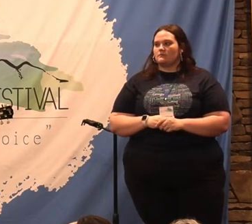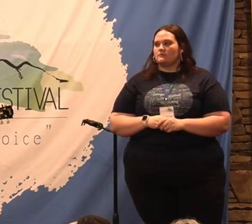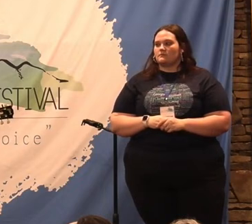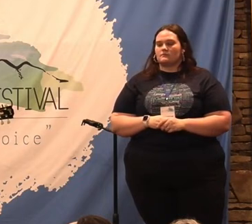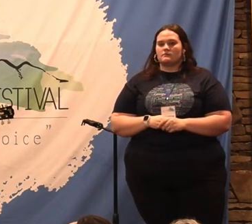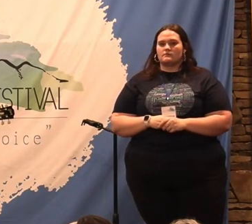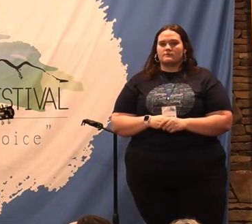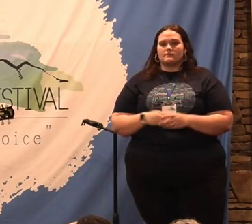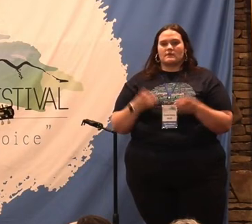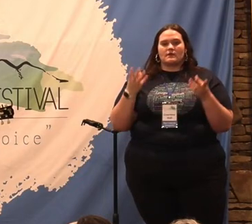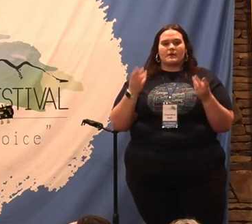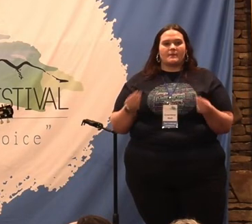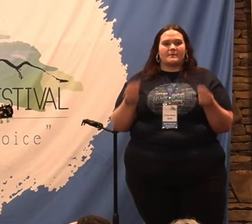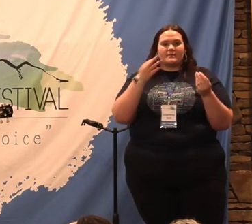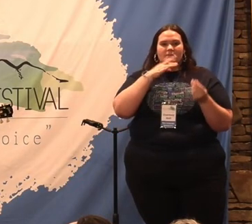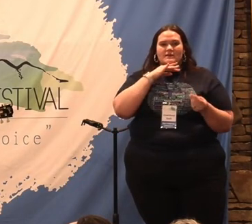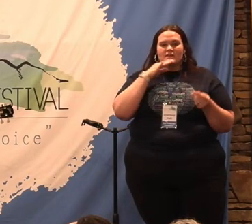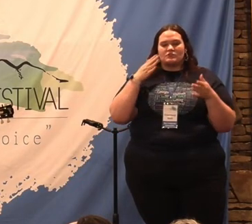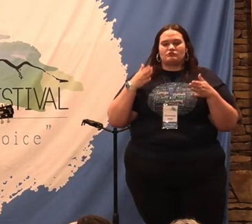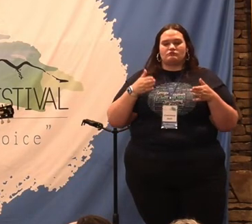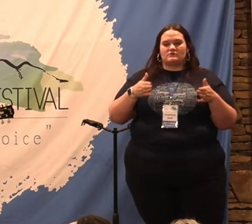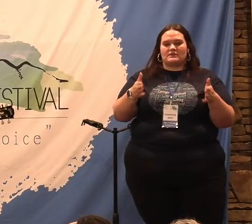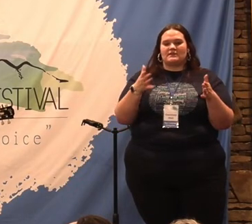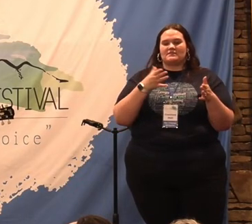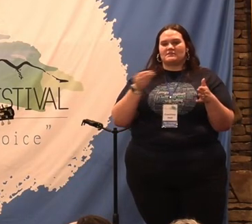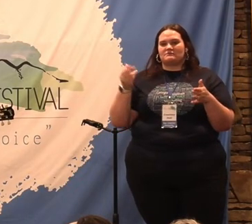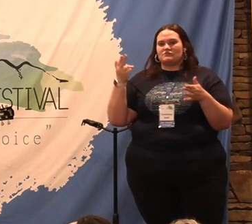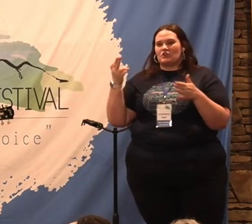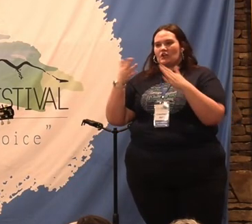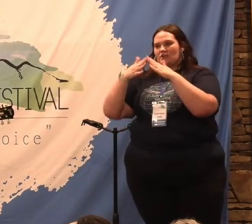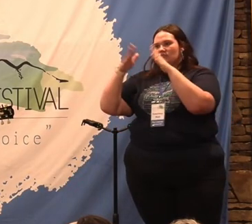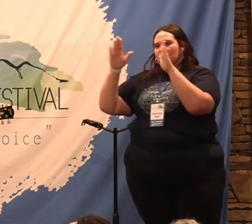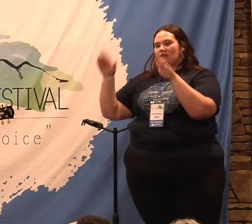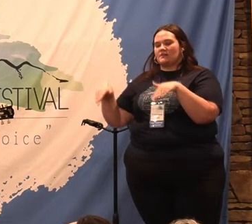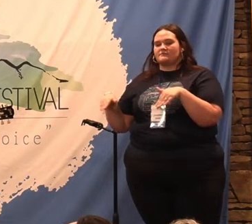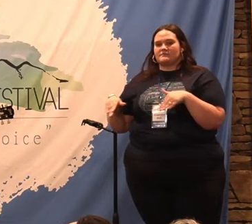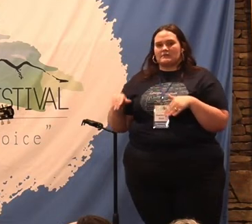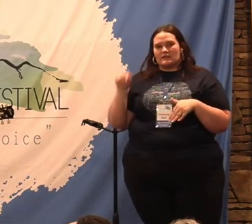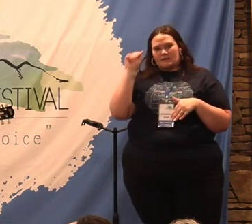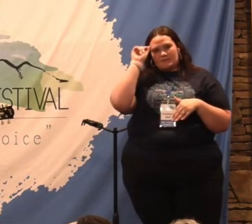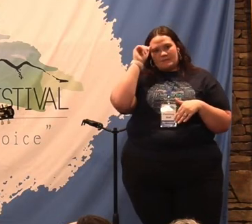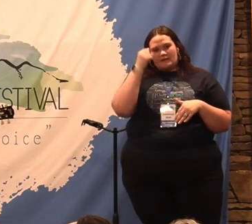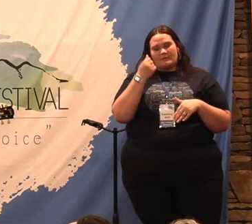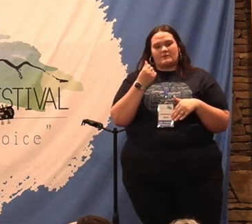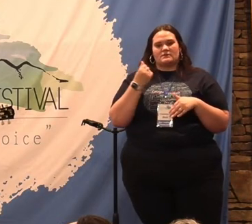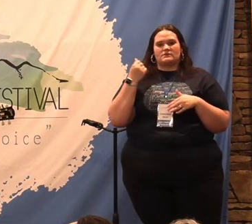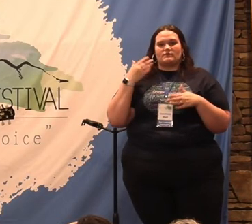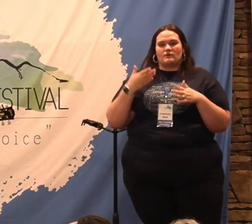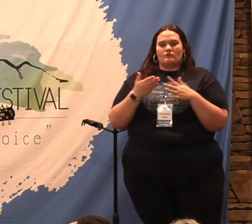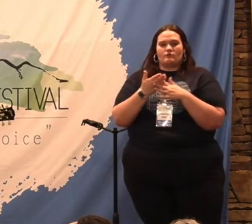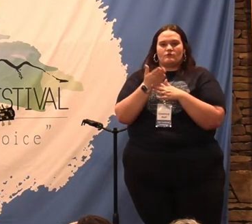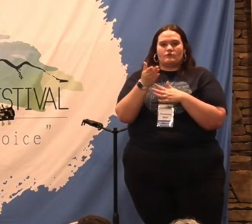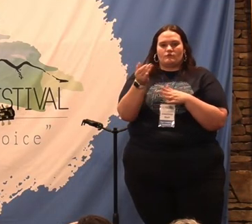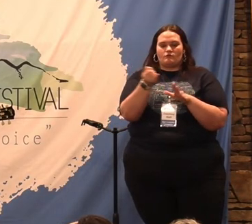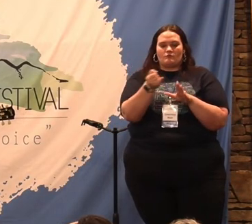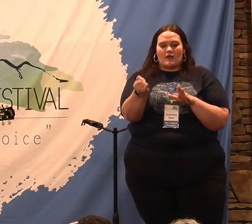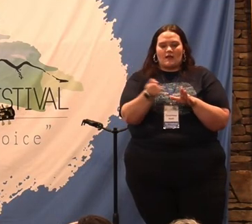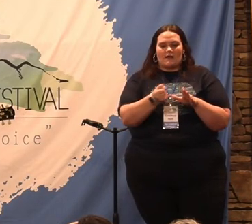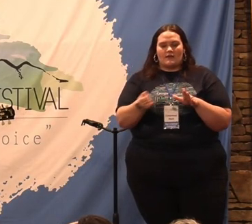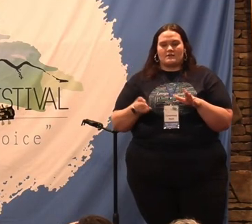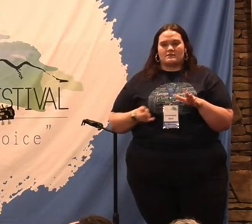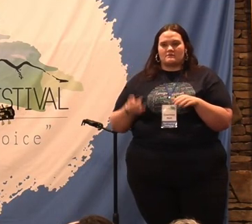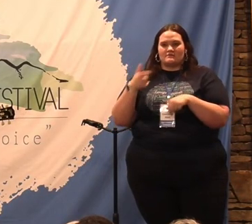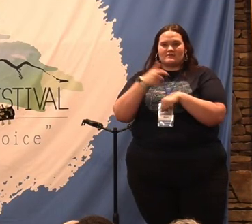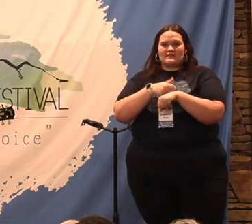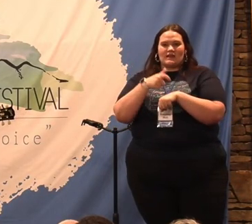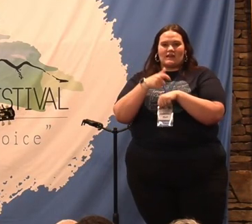It's muddy streets and shotgun shacks where memories run through the cracks. Time has